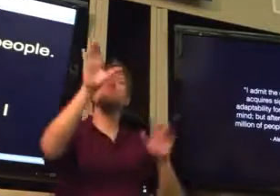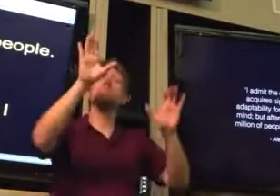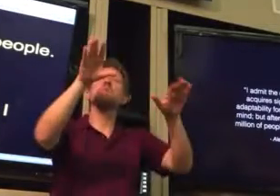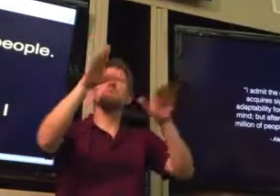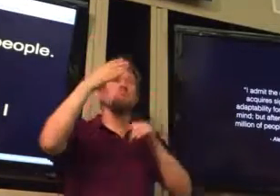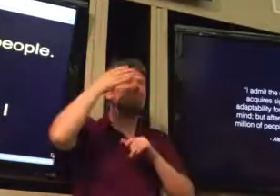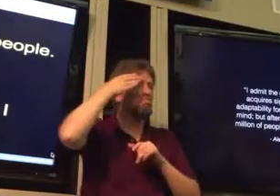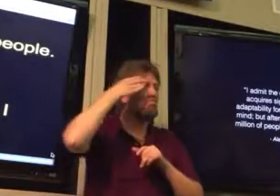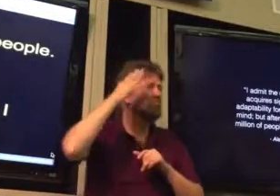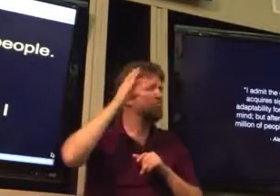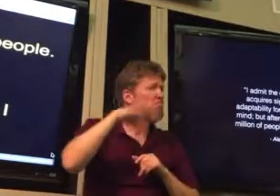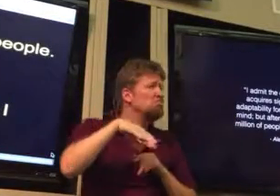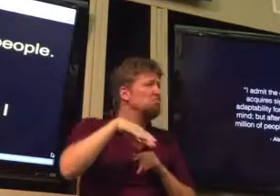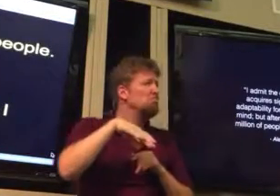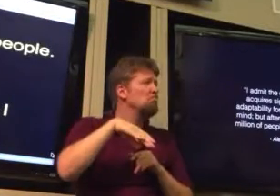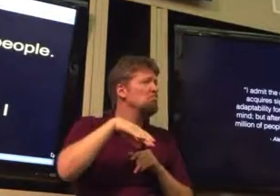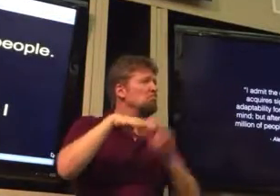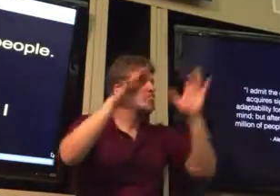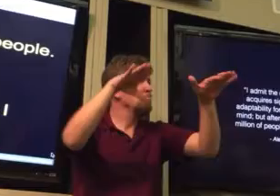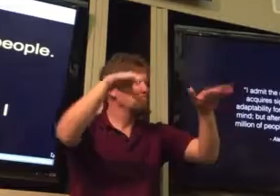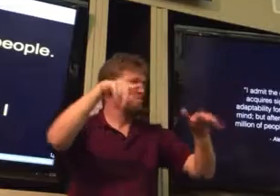If we look at this quote,